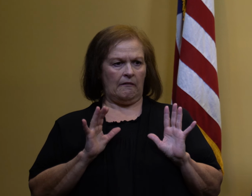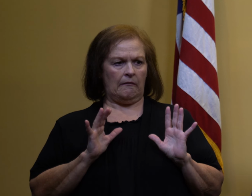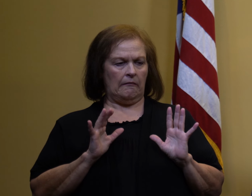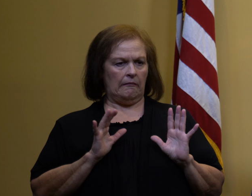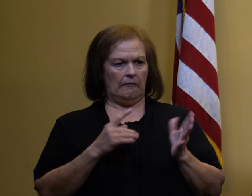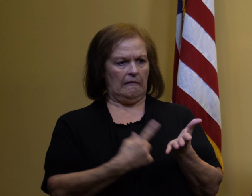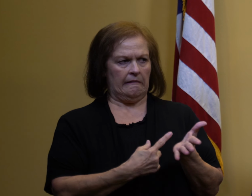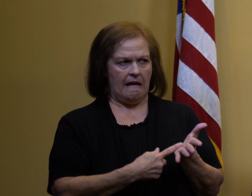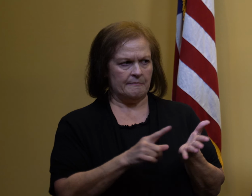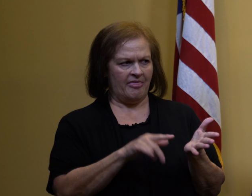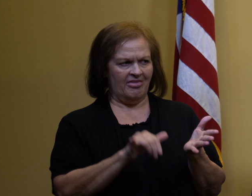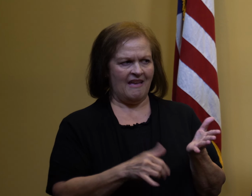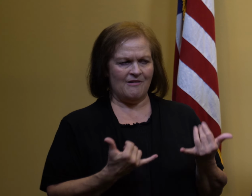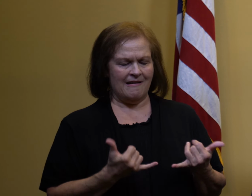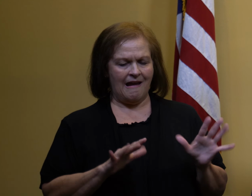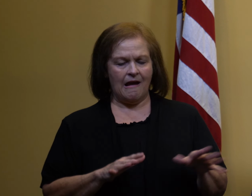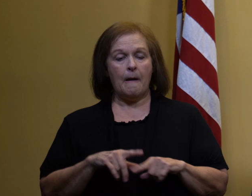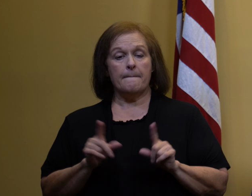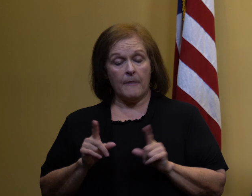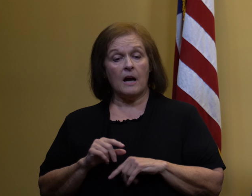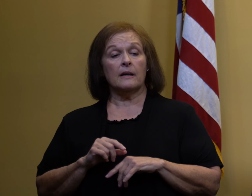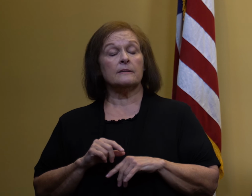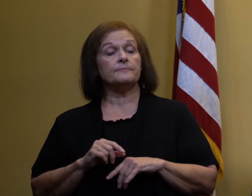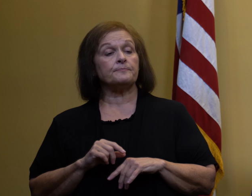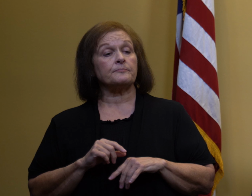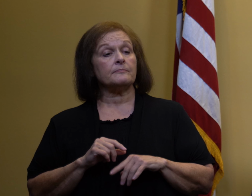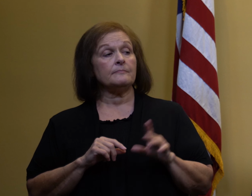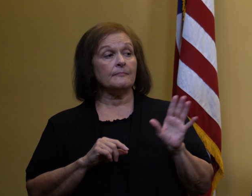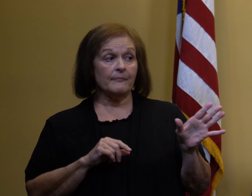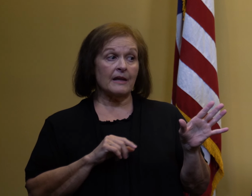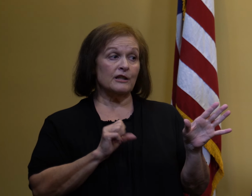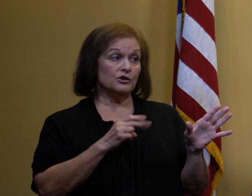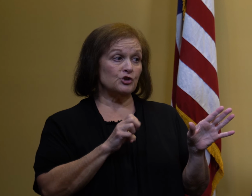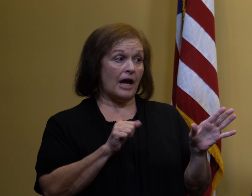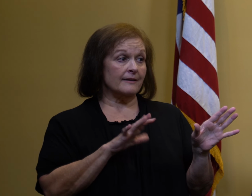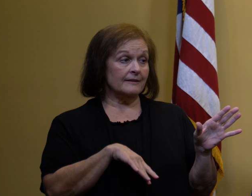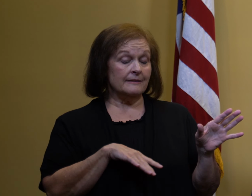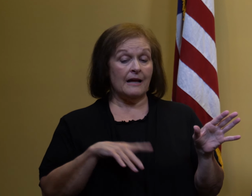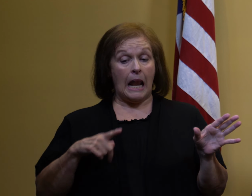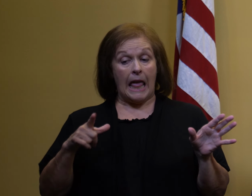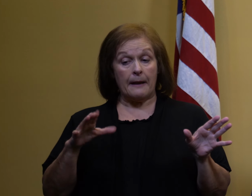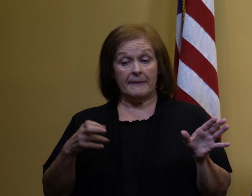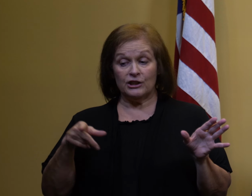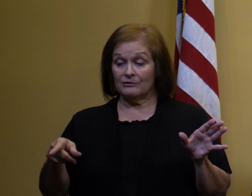say, discuss it. The bottom line is, the biggest takeaway, Shay, is that Lincoln Beach is unsafe.